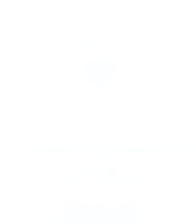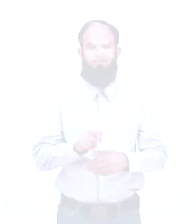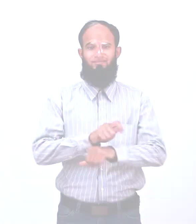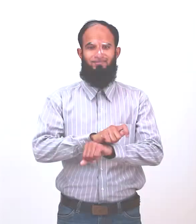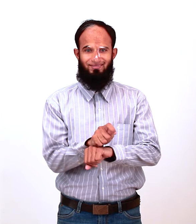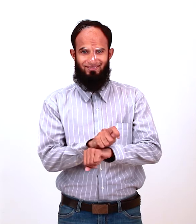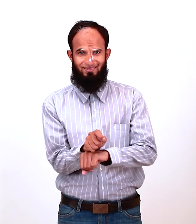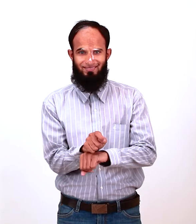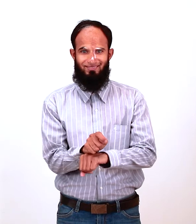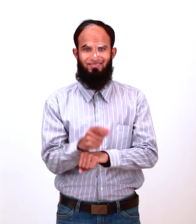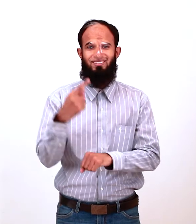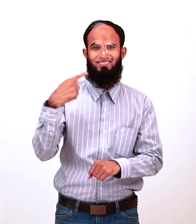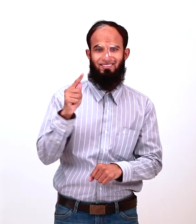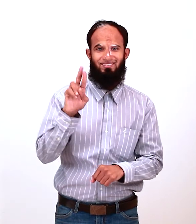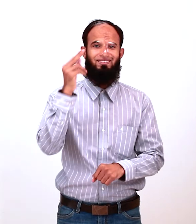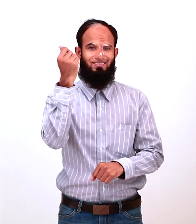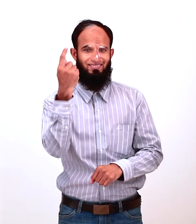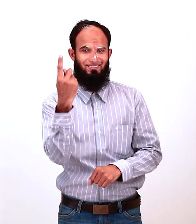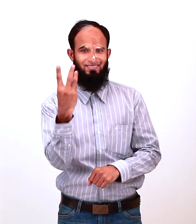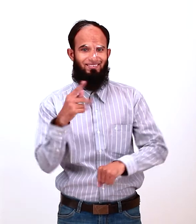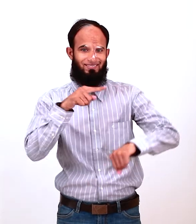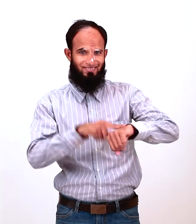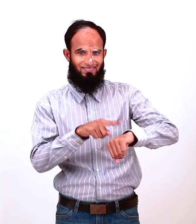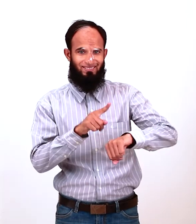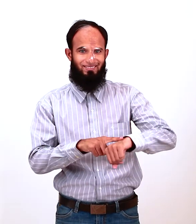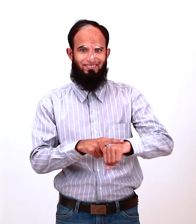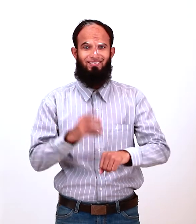The second is the best unit of time to measure this brief action.